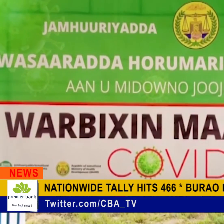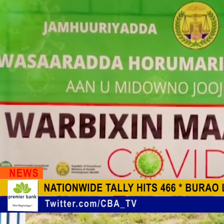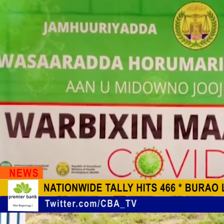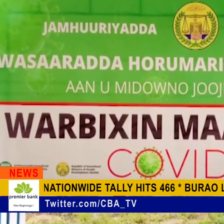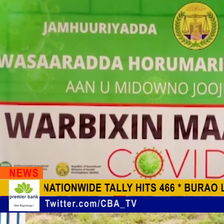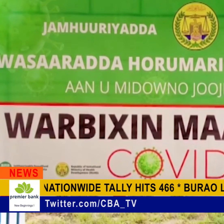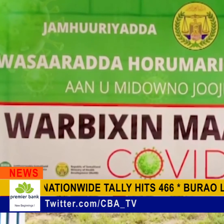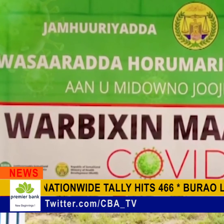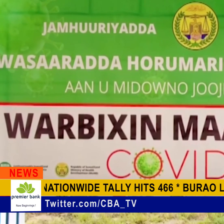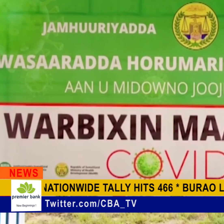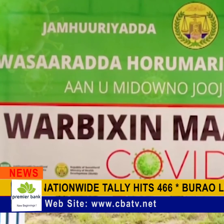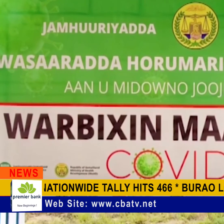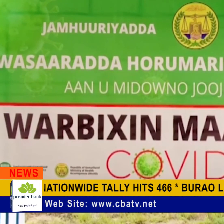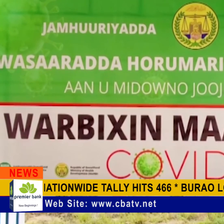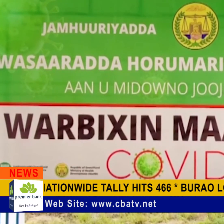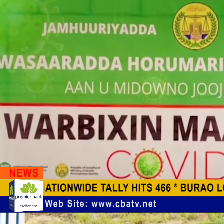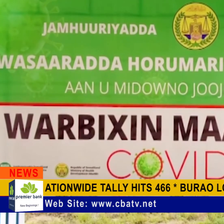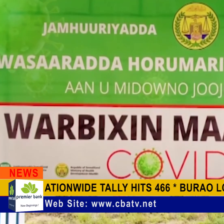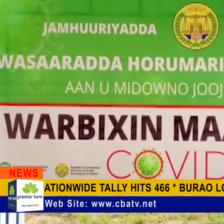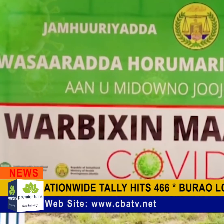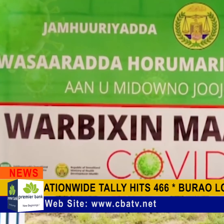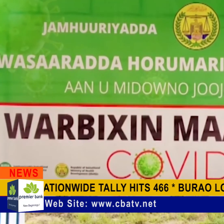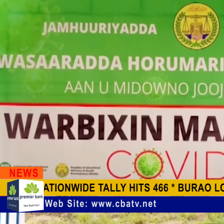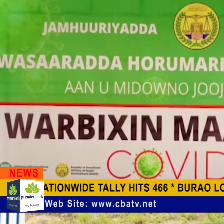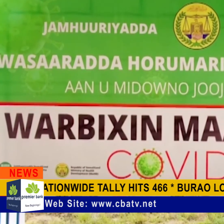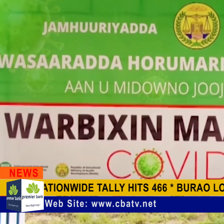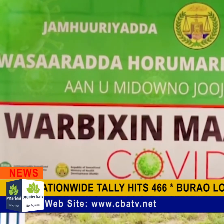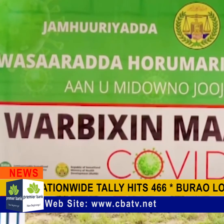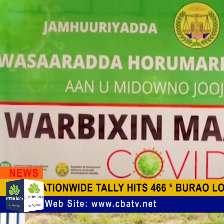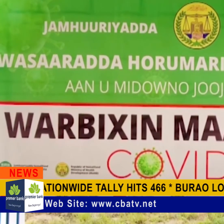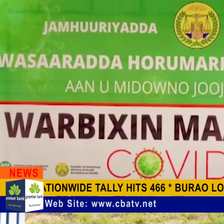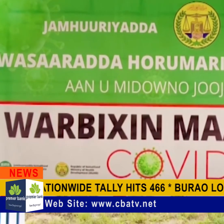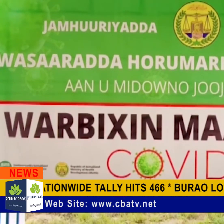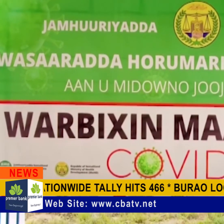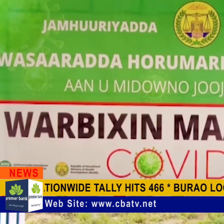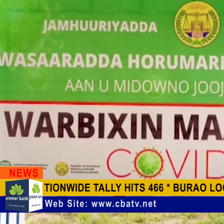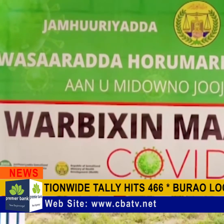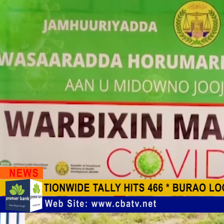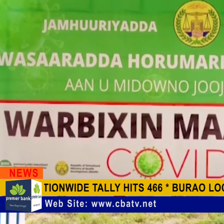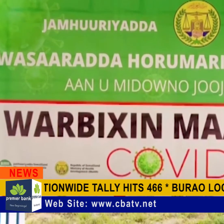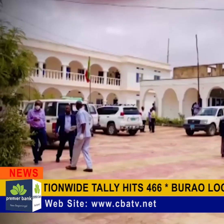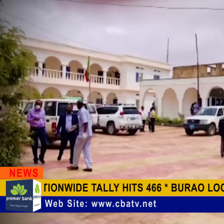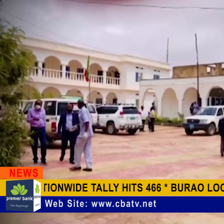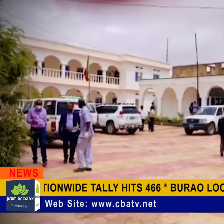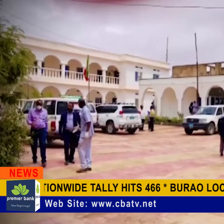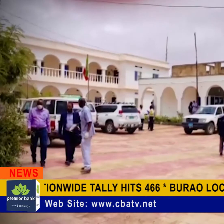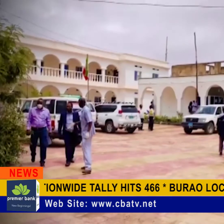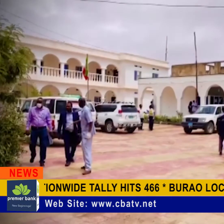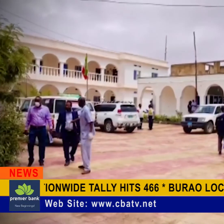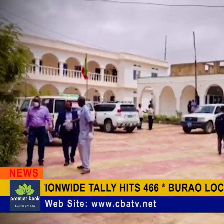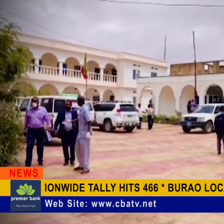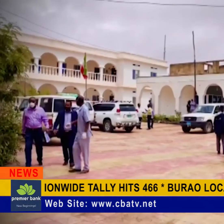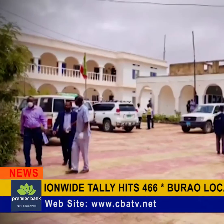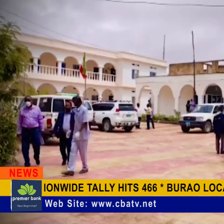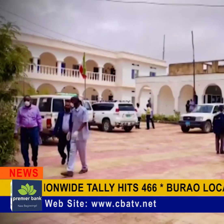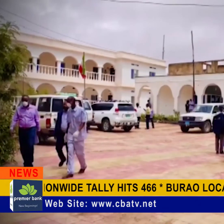of 1,893. Of these, 466 of them are confirmed